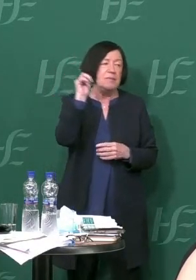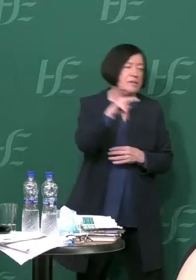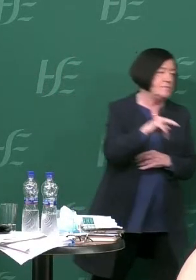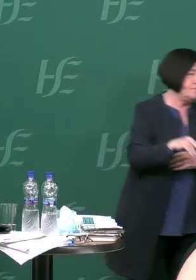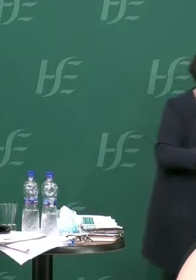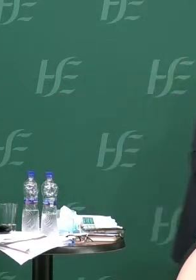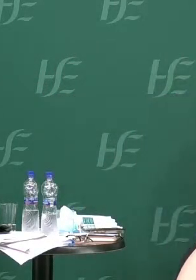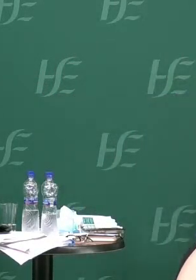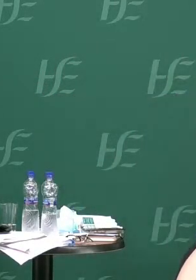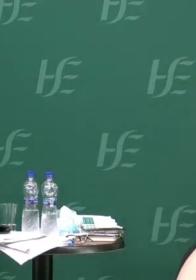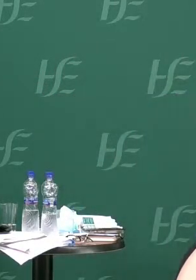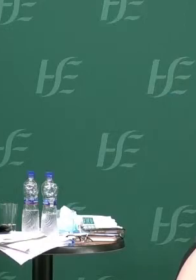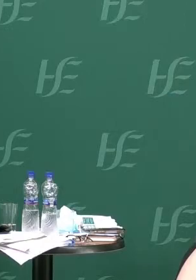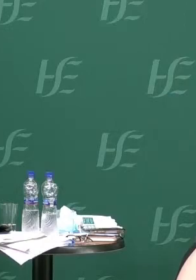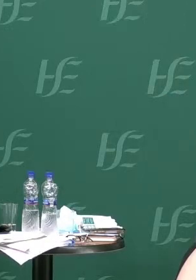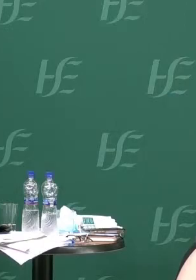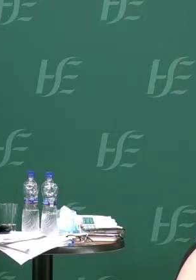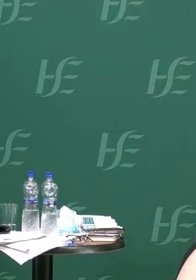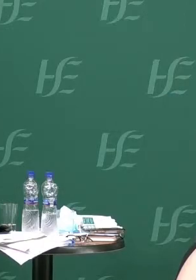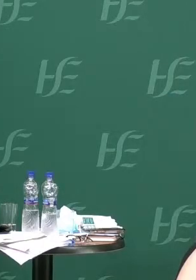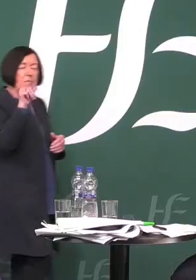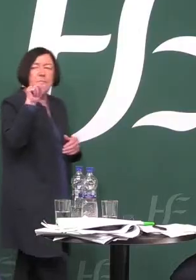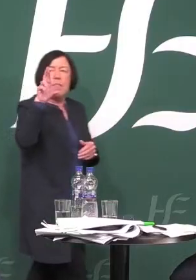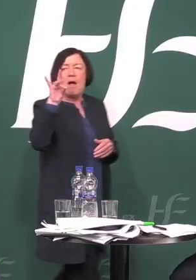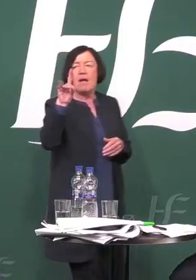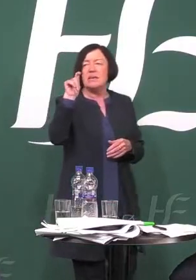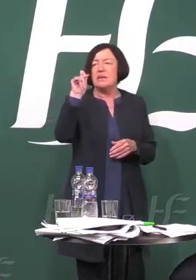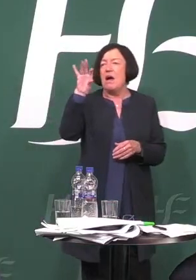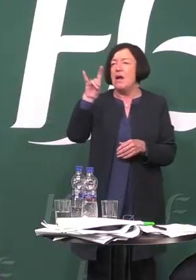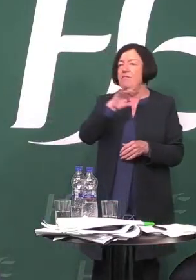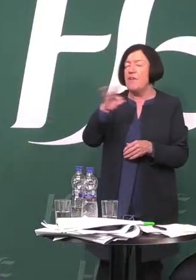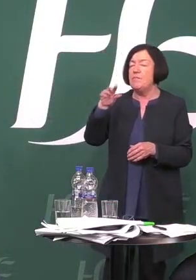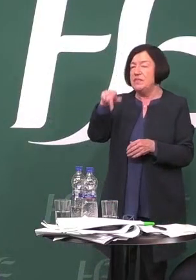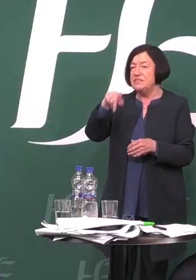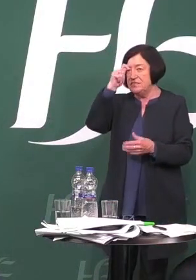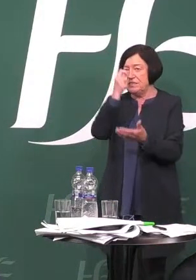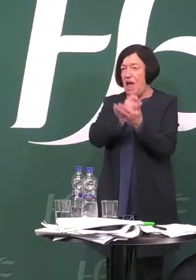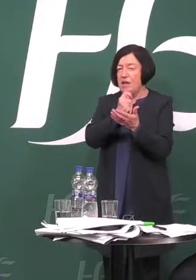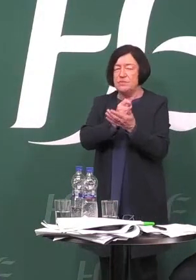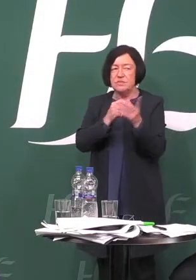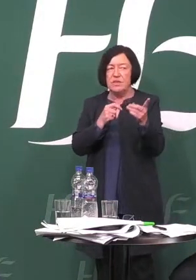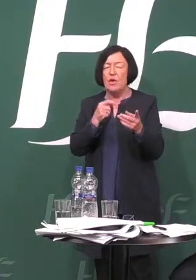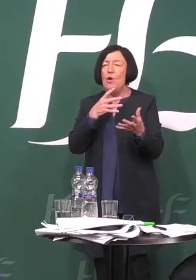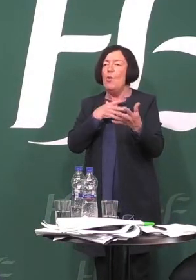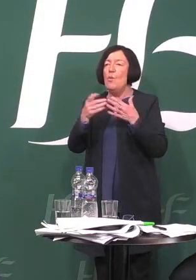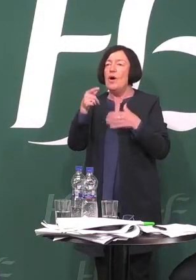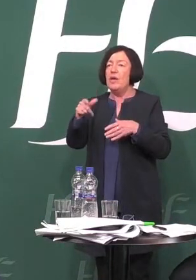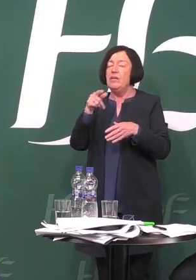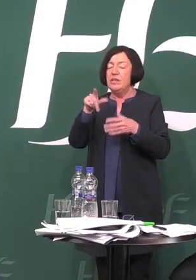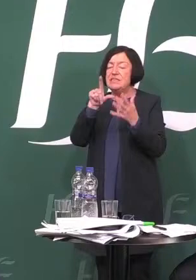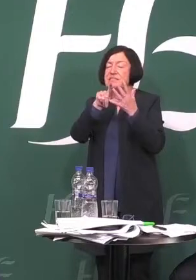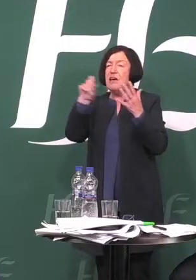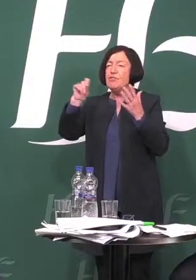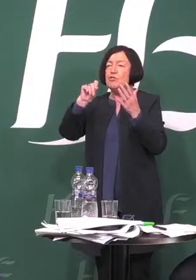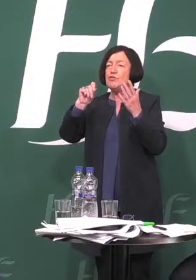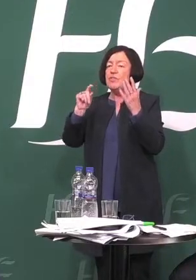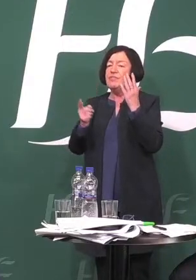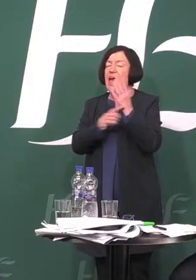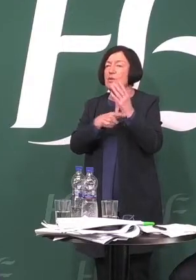Ty from the Times, Sunday Times. What impact will the purchase of the 700,000